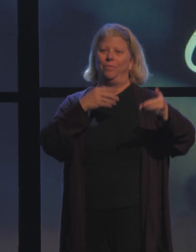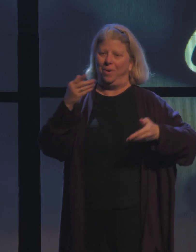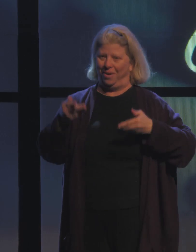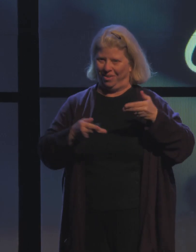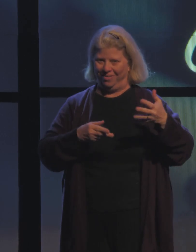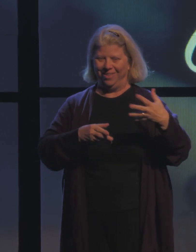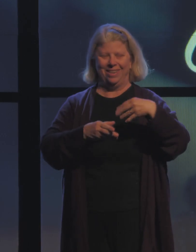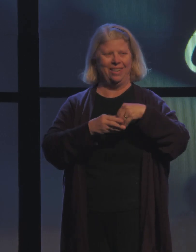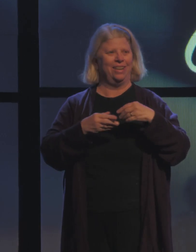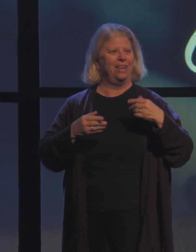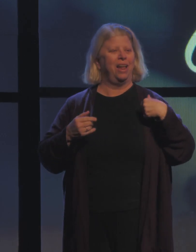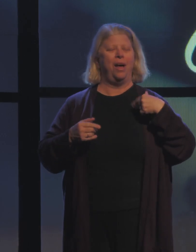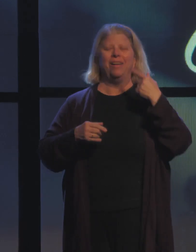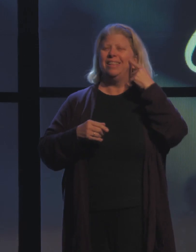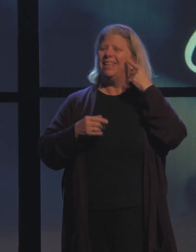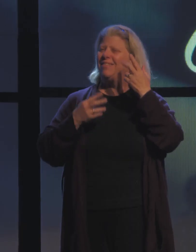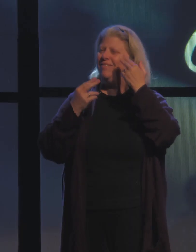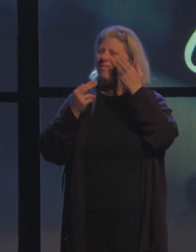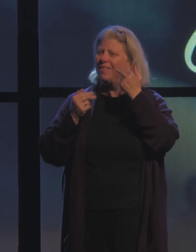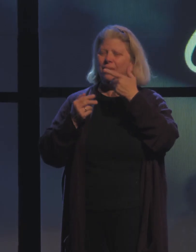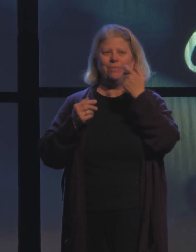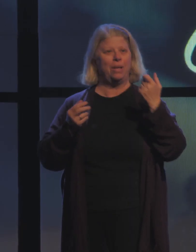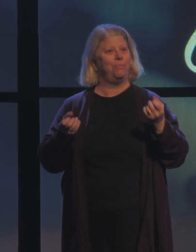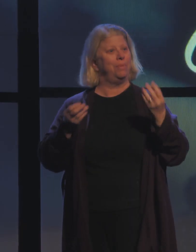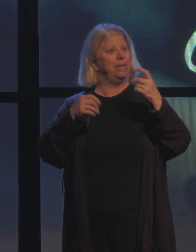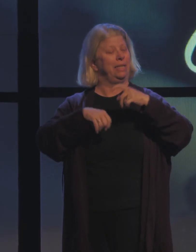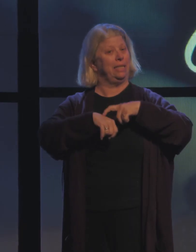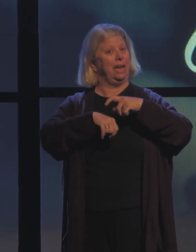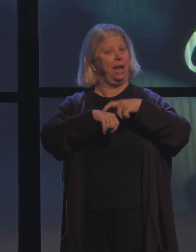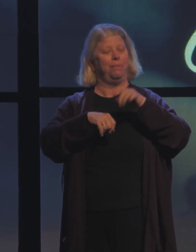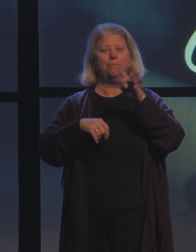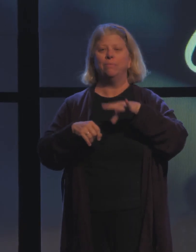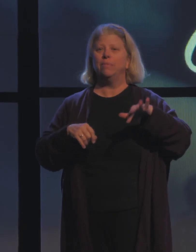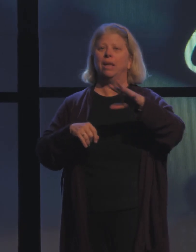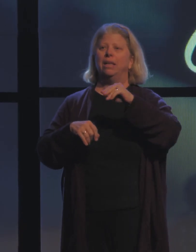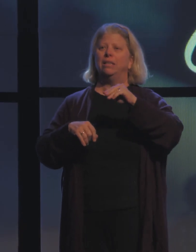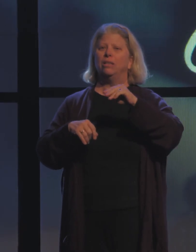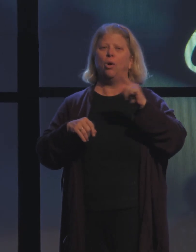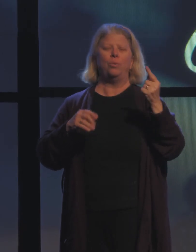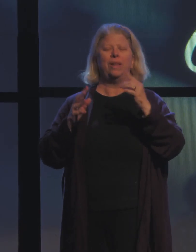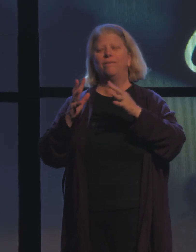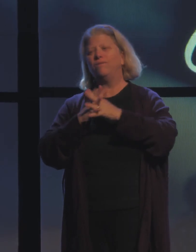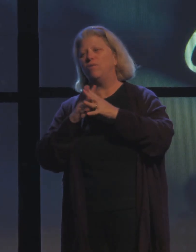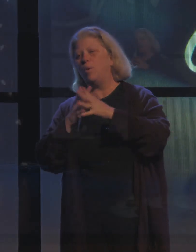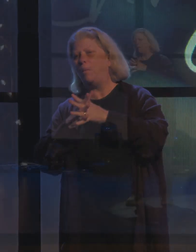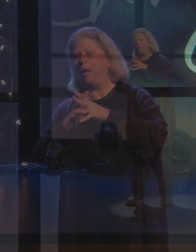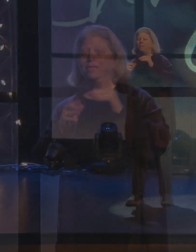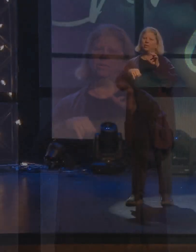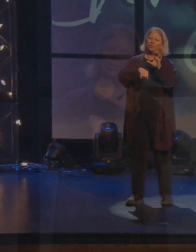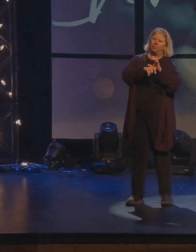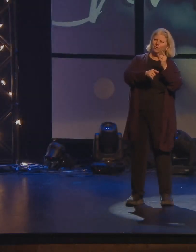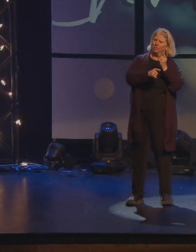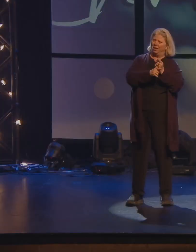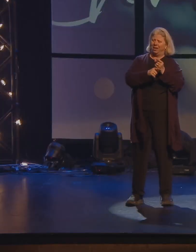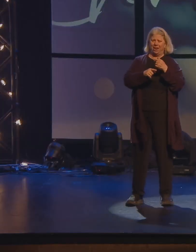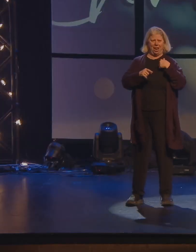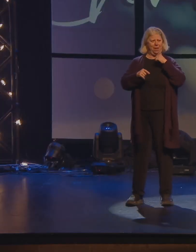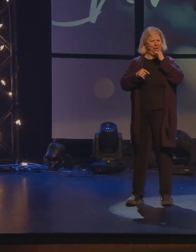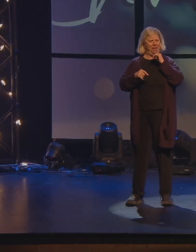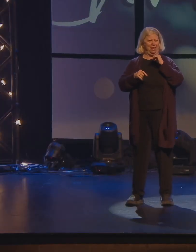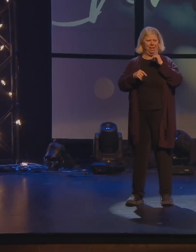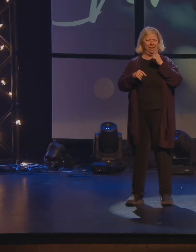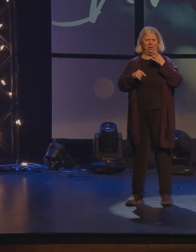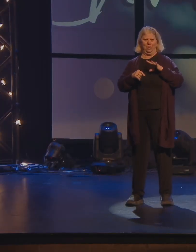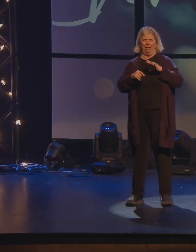in. You know, I always find it funny because in a lot of spaces, there's always like football in church, yeah? And I'm not like a big